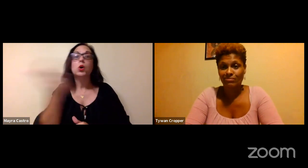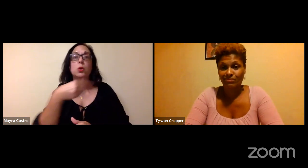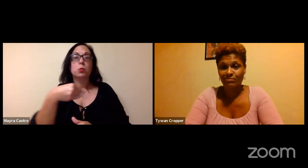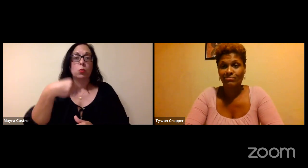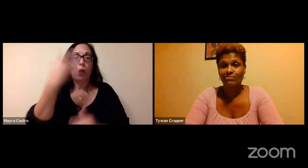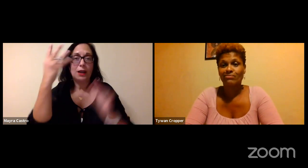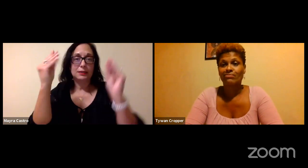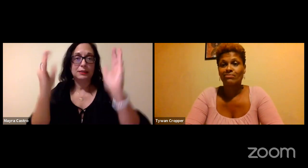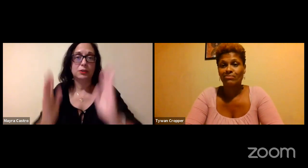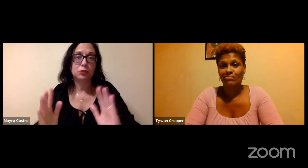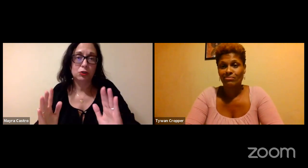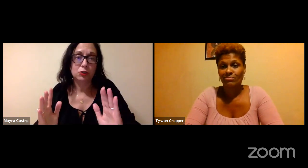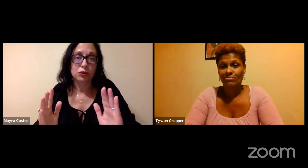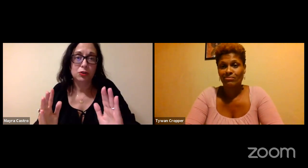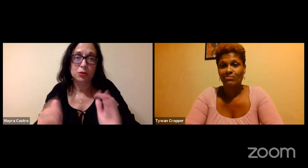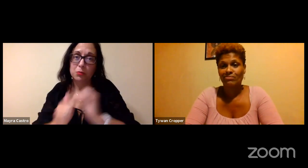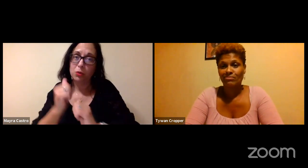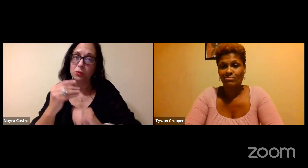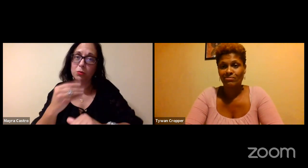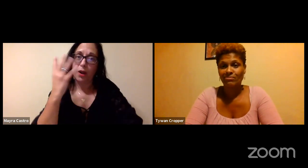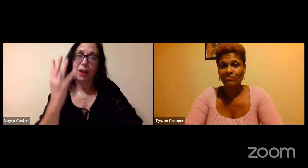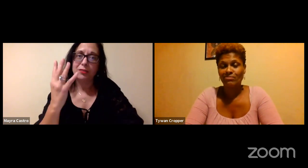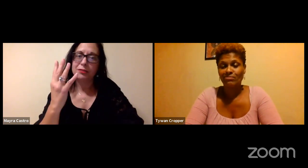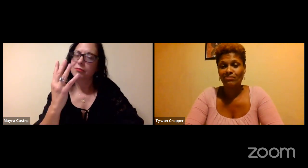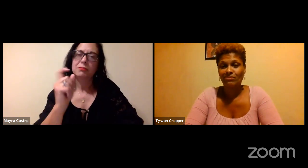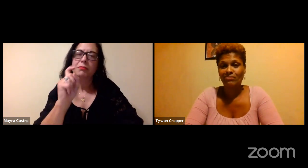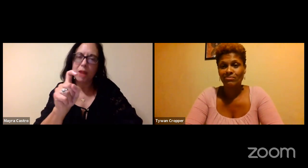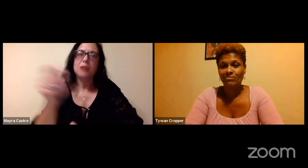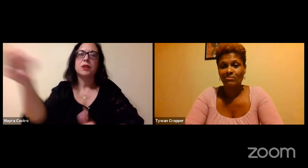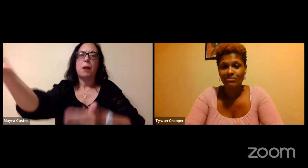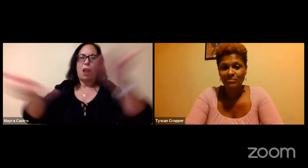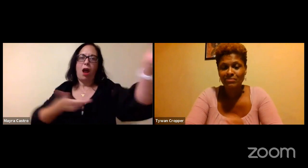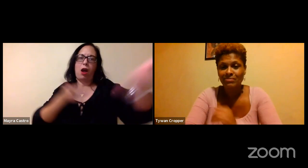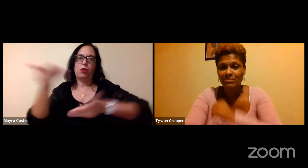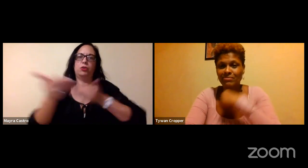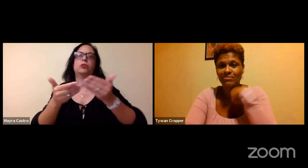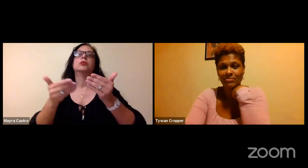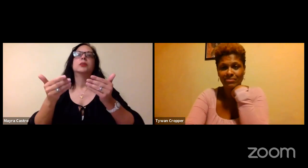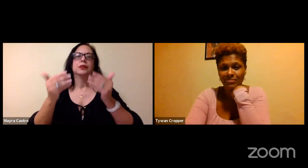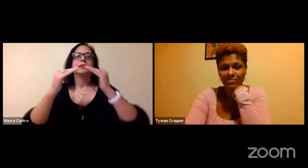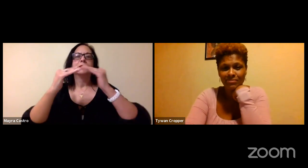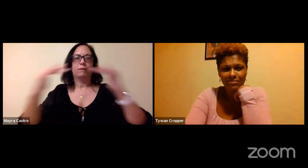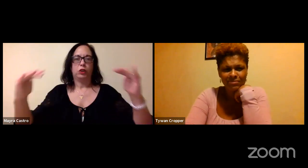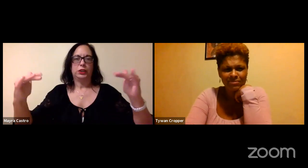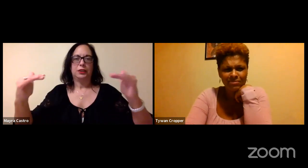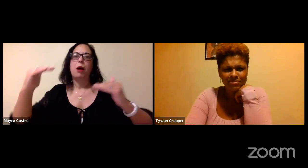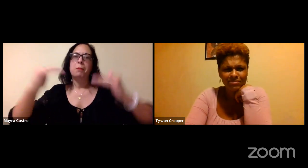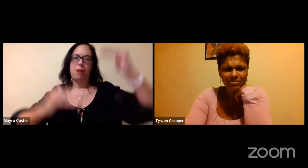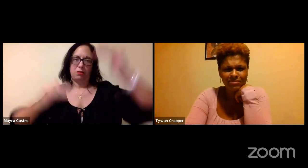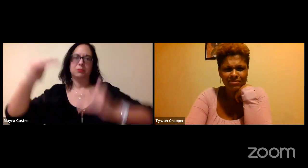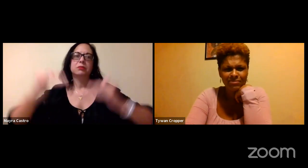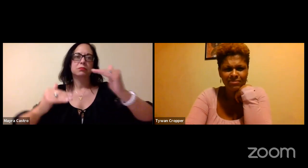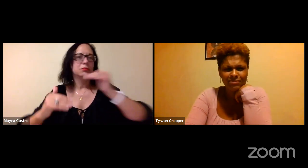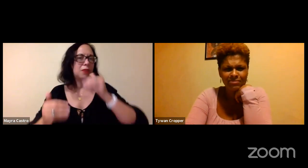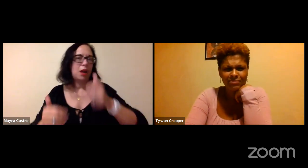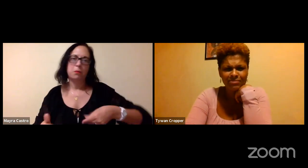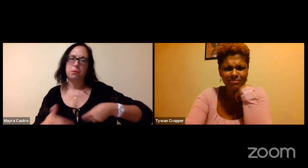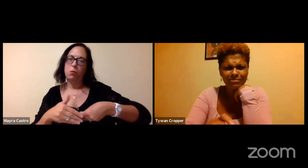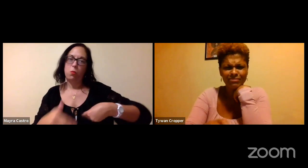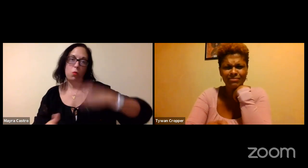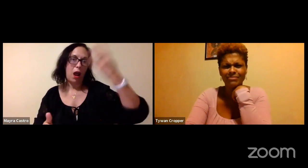They're behind the 8 ball. Many of them only have white teachers. We need to get out there and